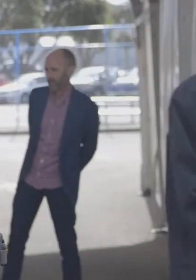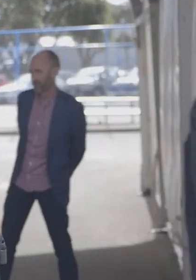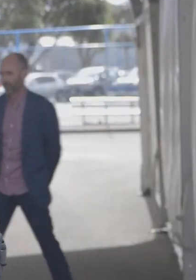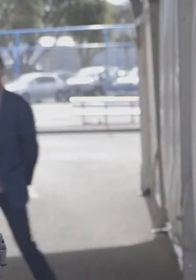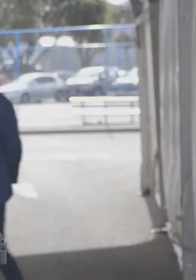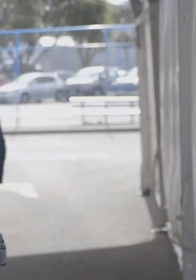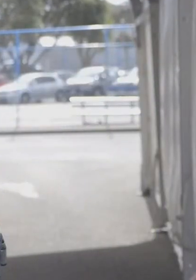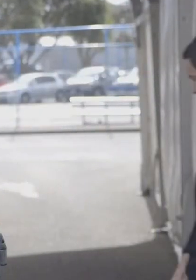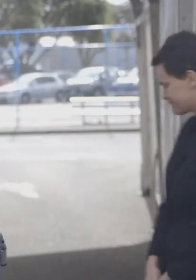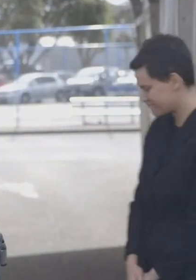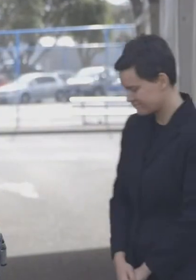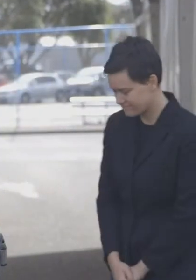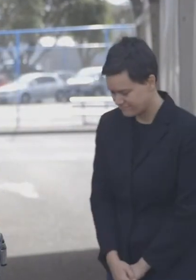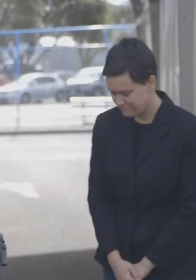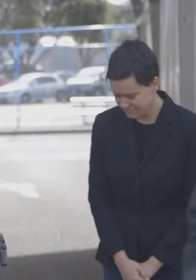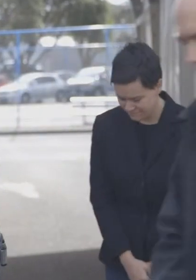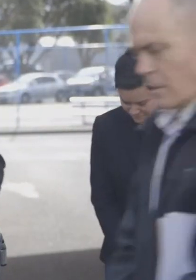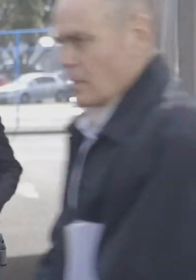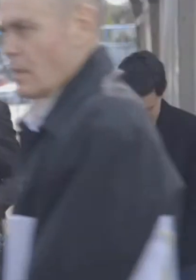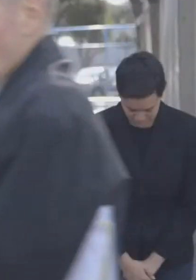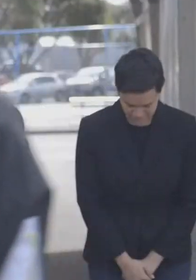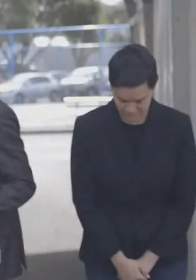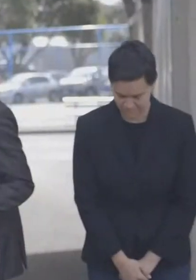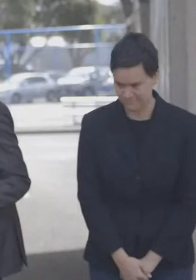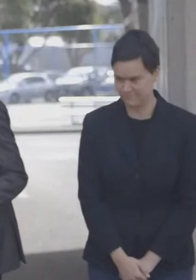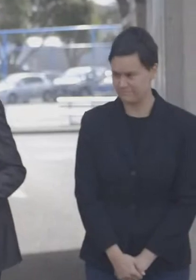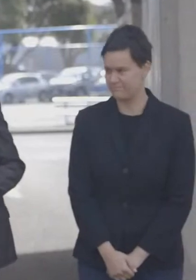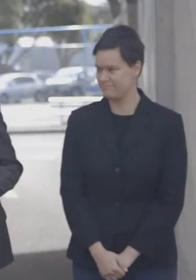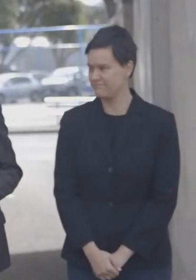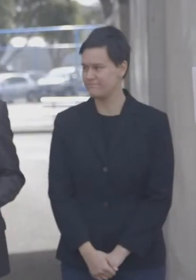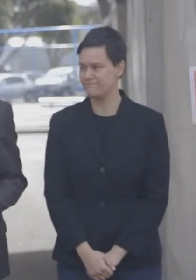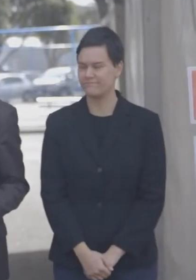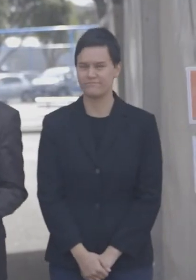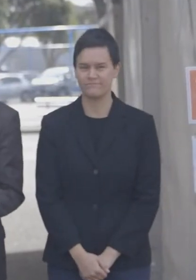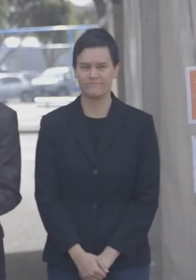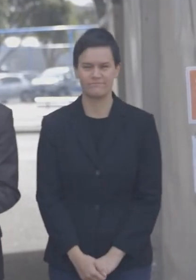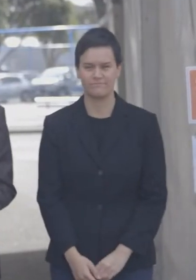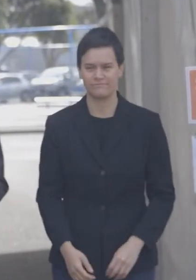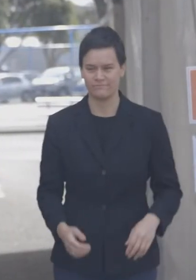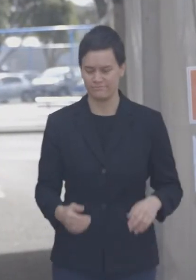You guys come forward up here. Let's got our interpreter here. Hang on.